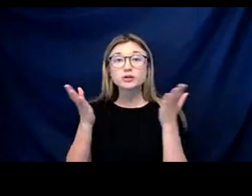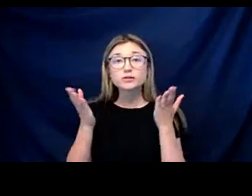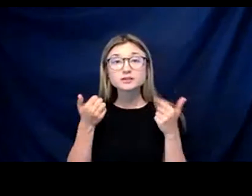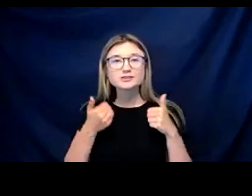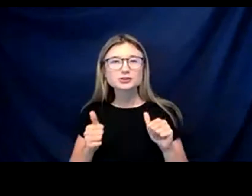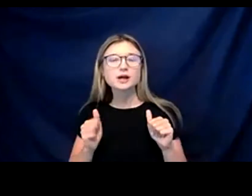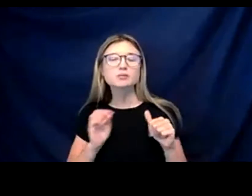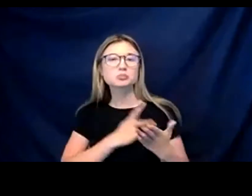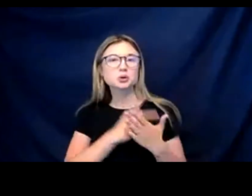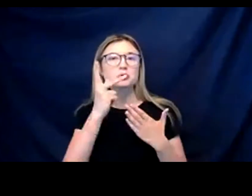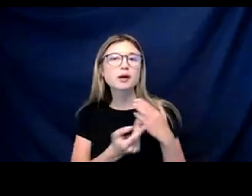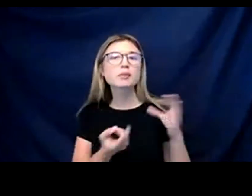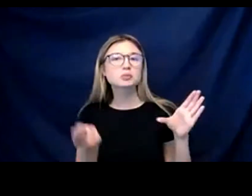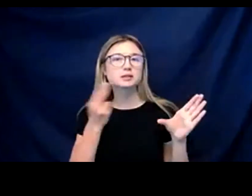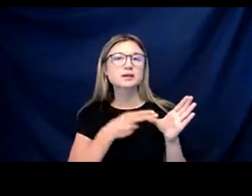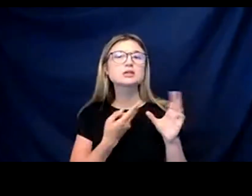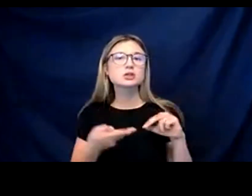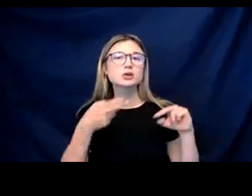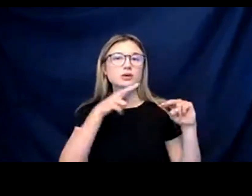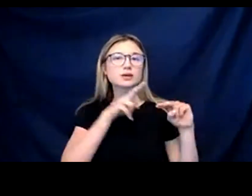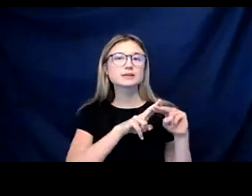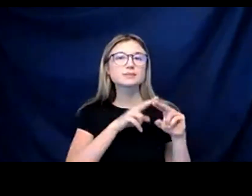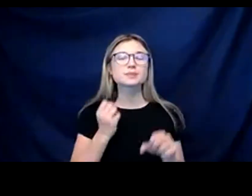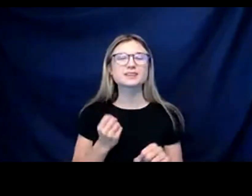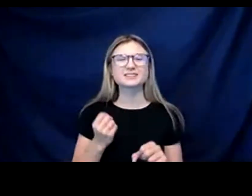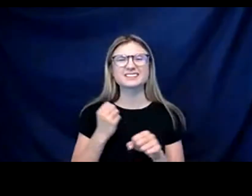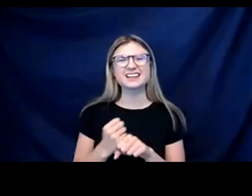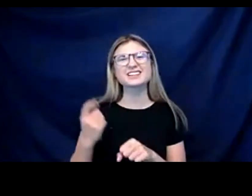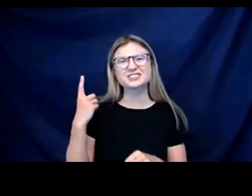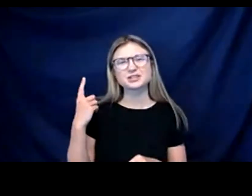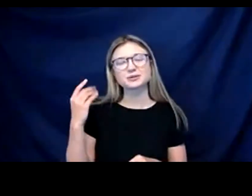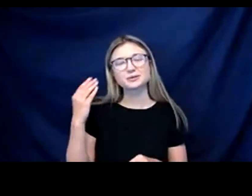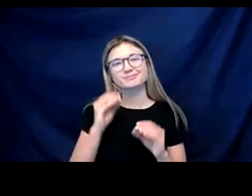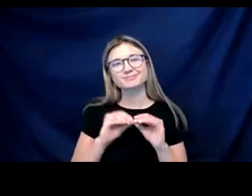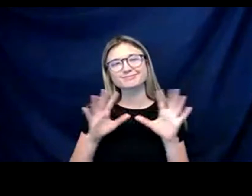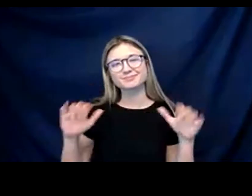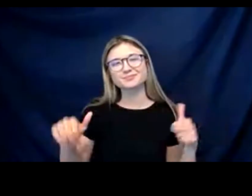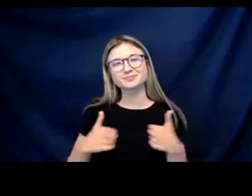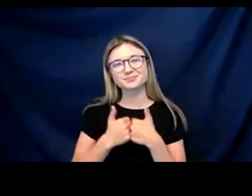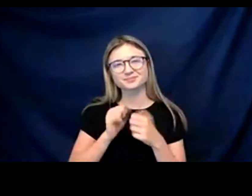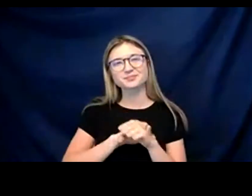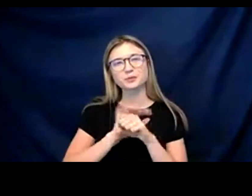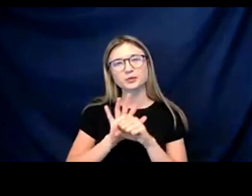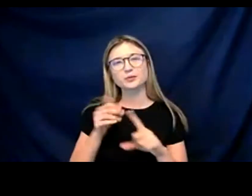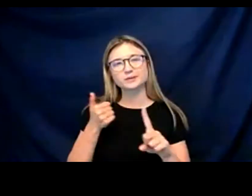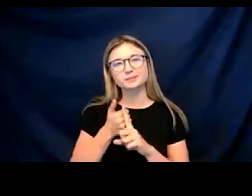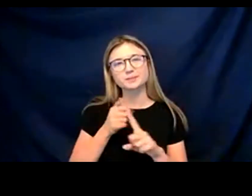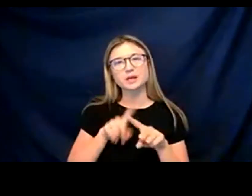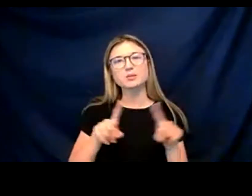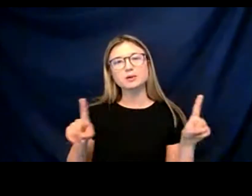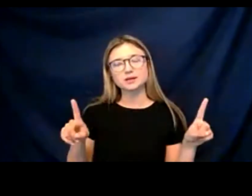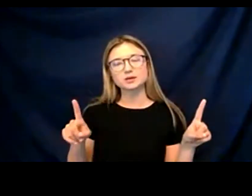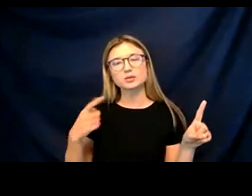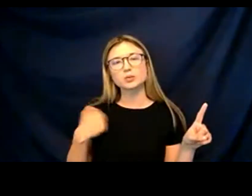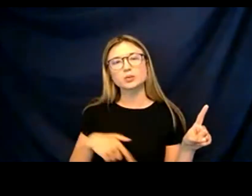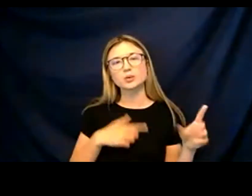program. That last year was obviously very challenging because of the pandemic, but we're hoping to